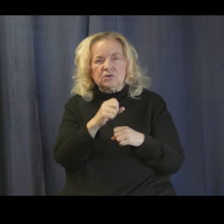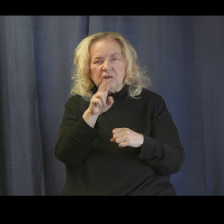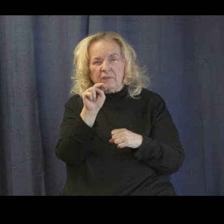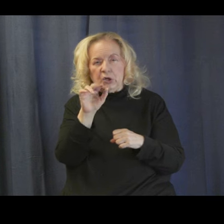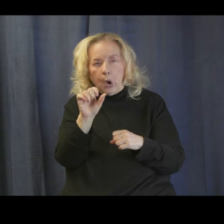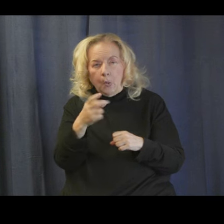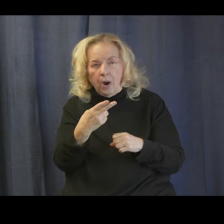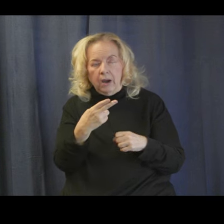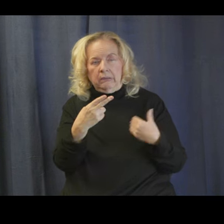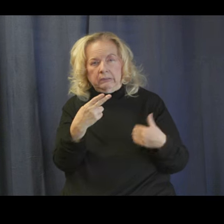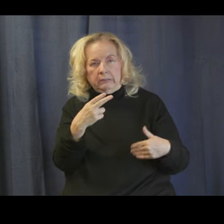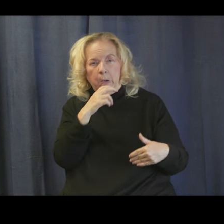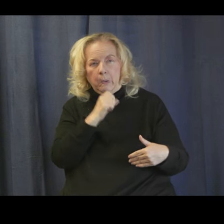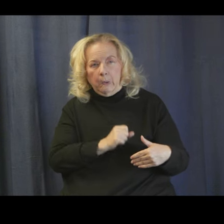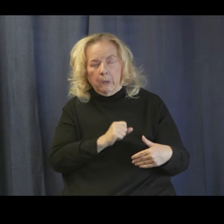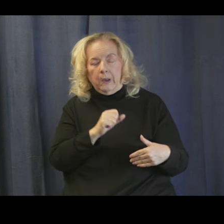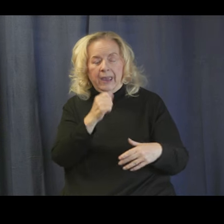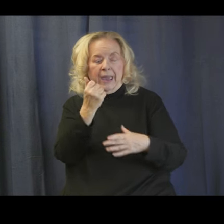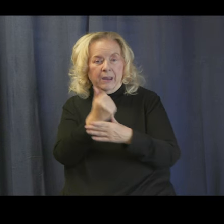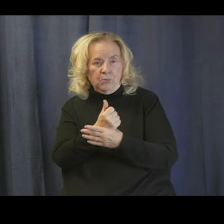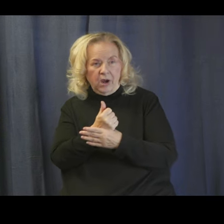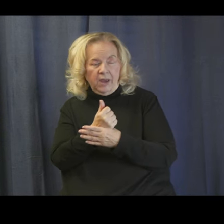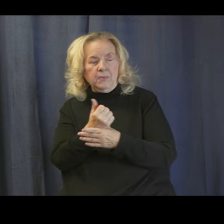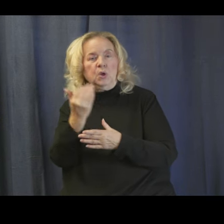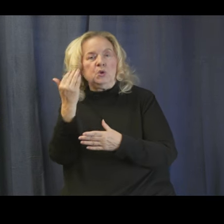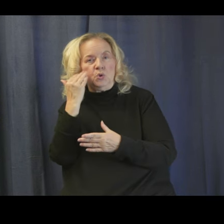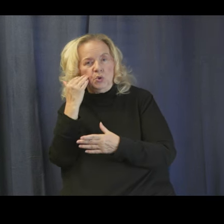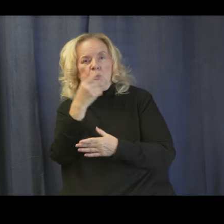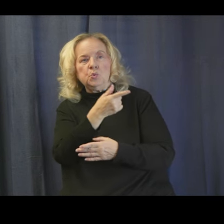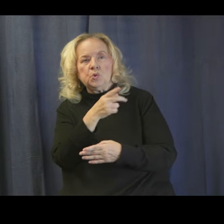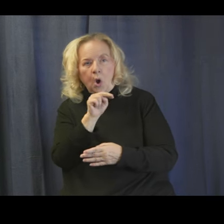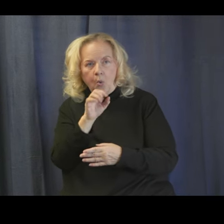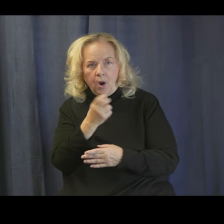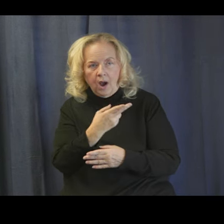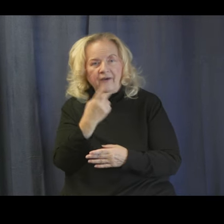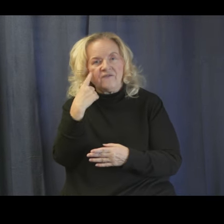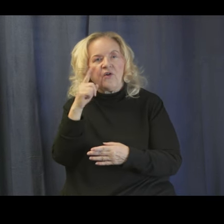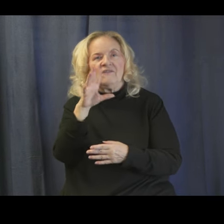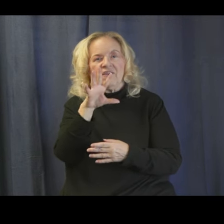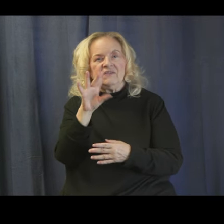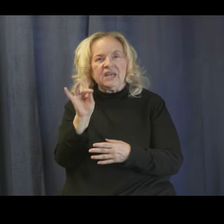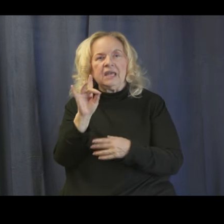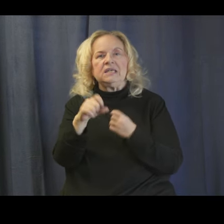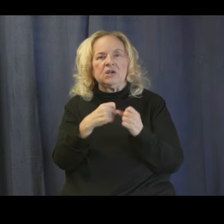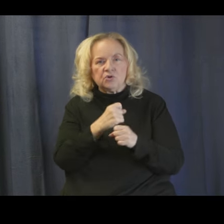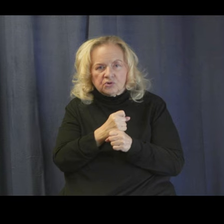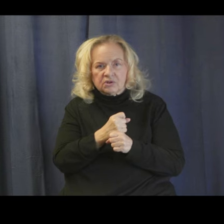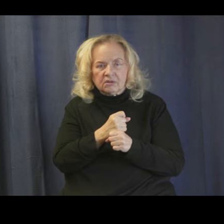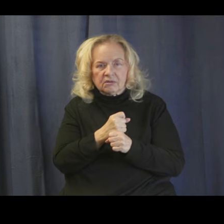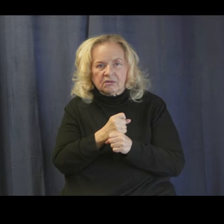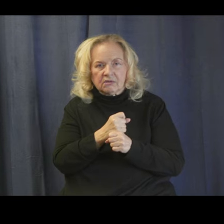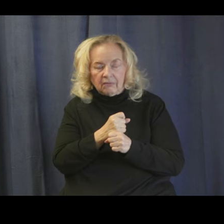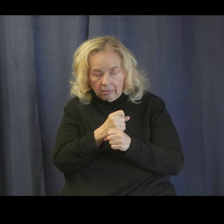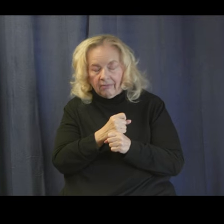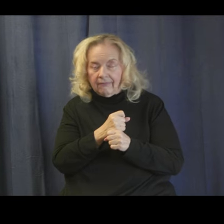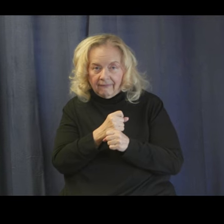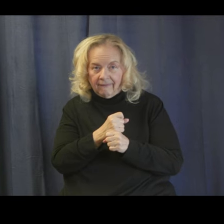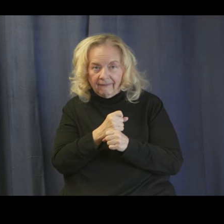years. That means Abraham knew Noah for 58 years.